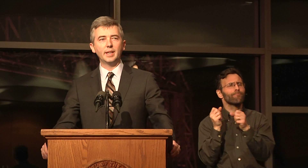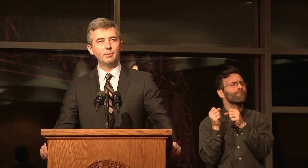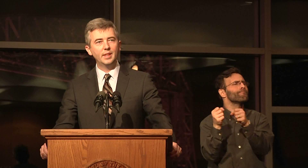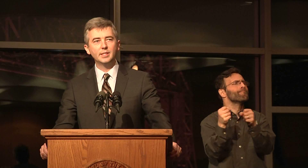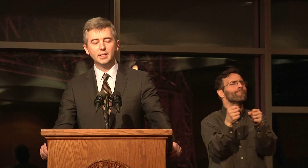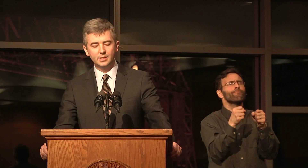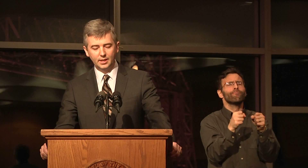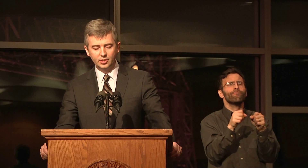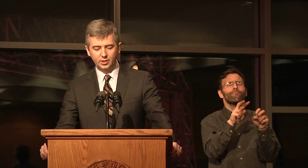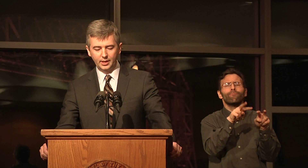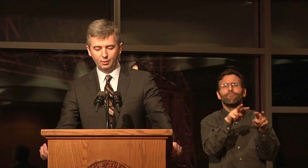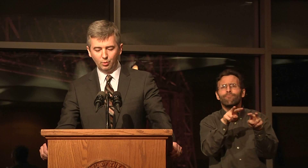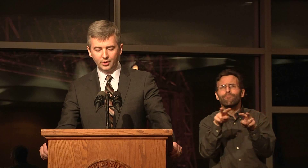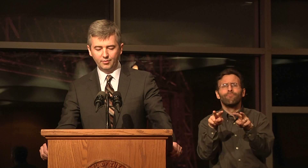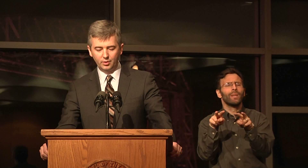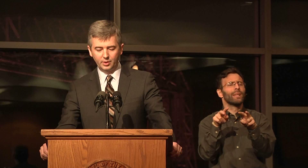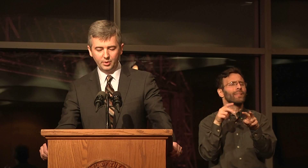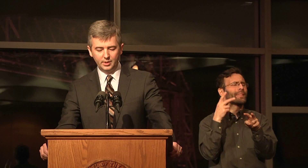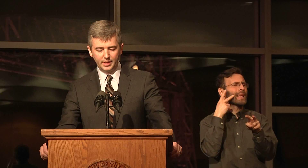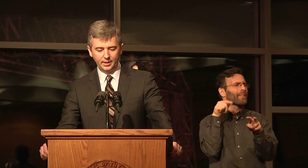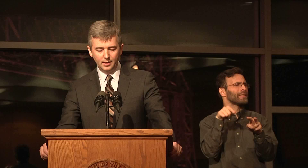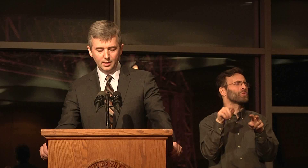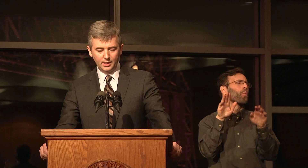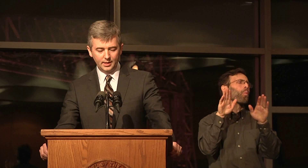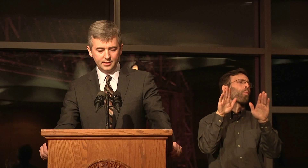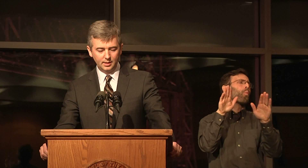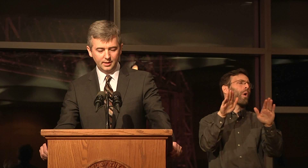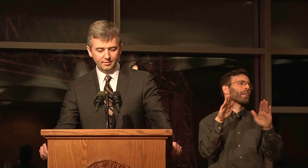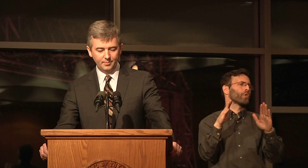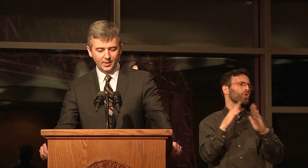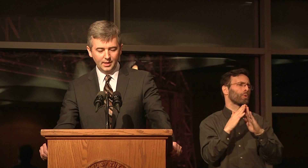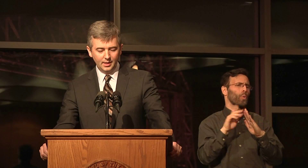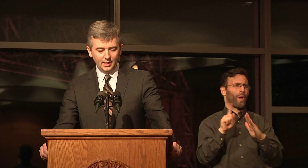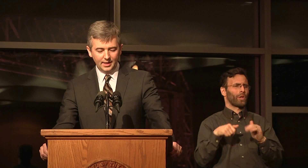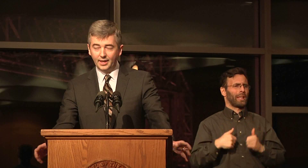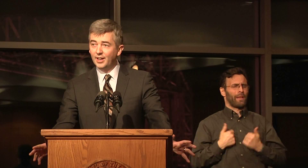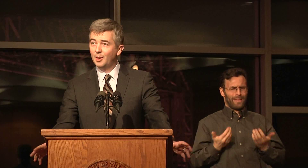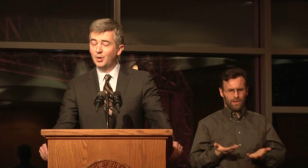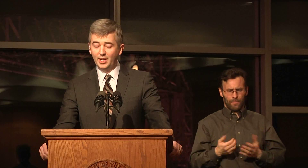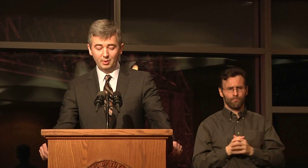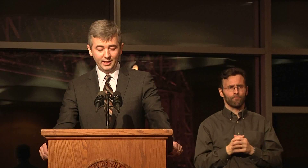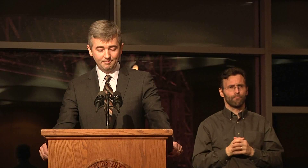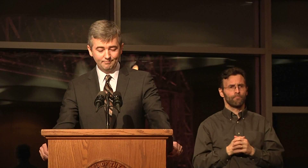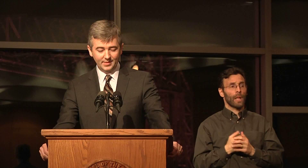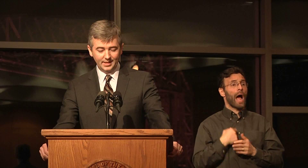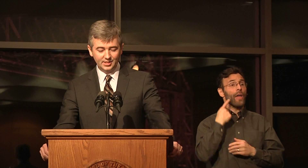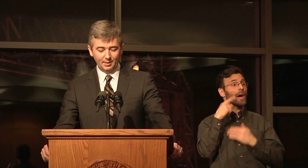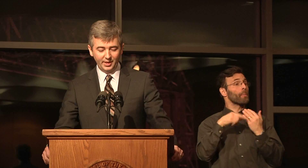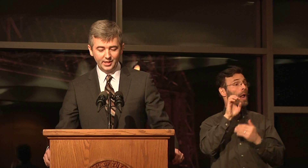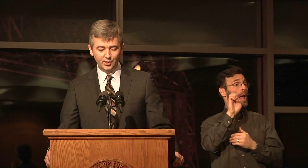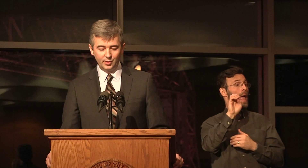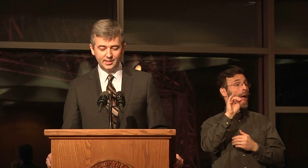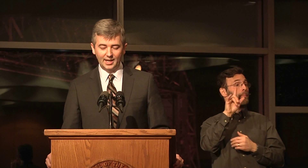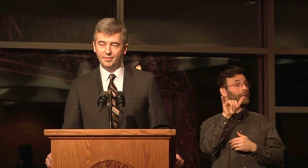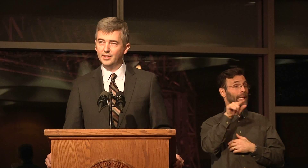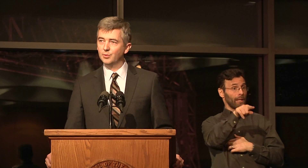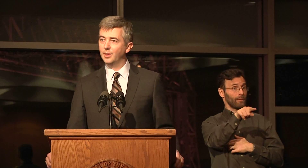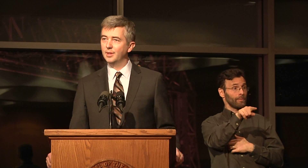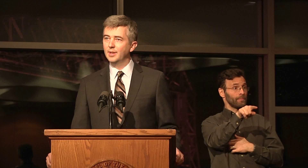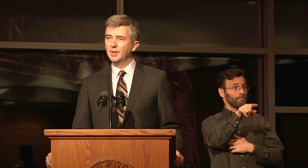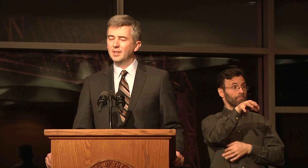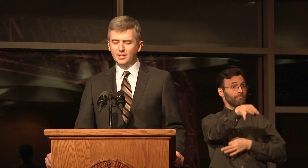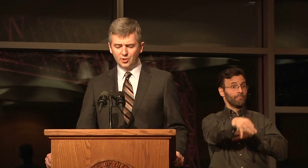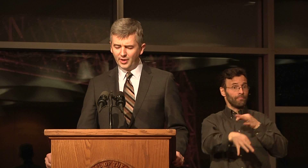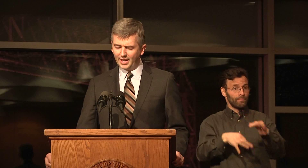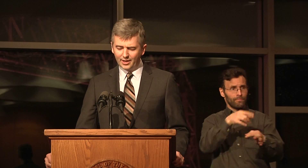and just thinking, this is such a wonderful community to live. And then I thought about Emily and stepping into this office